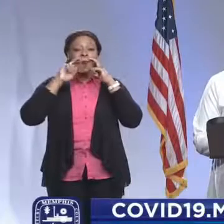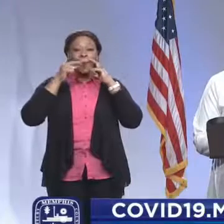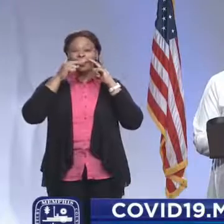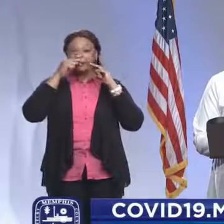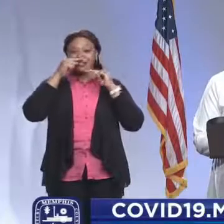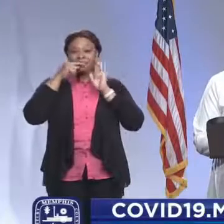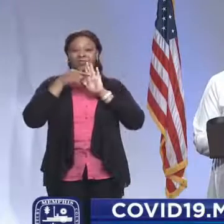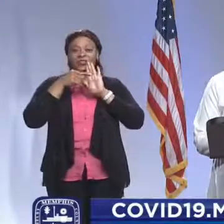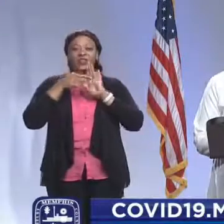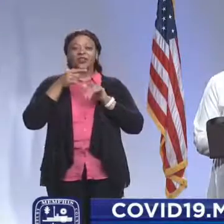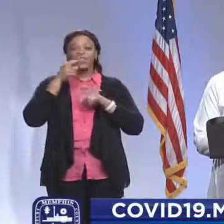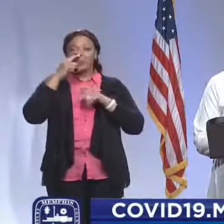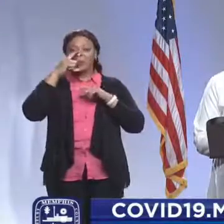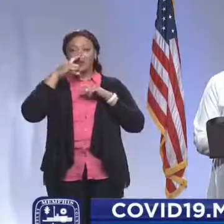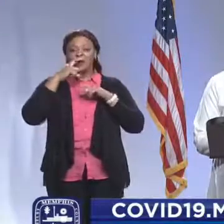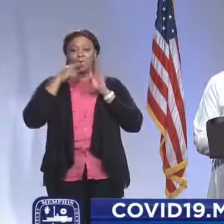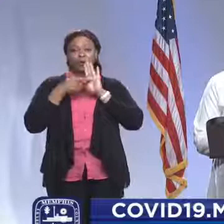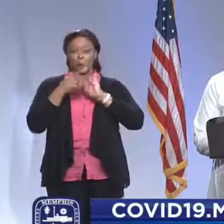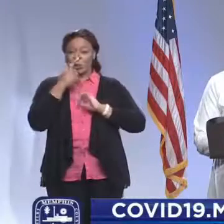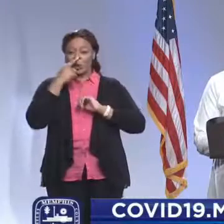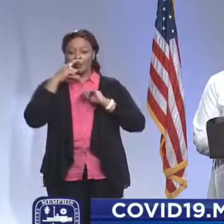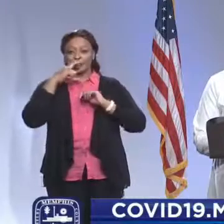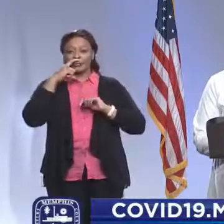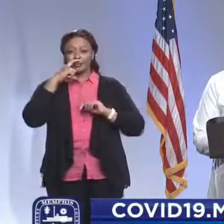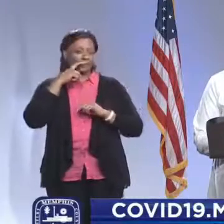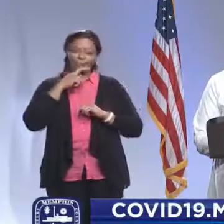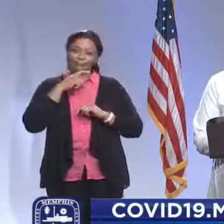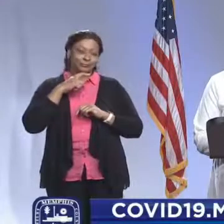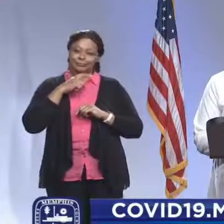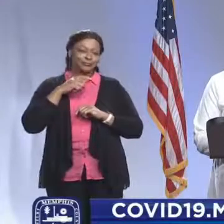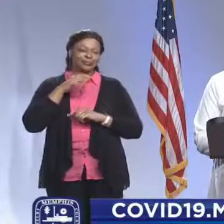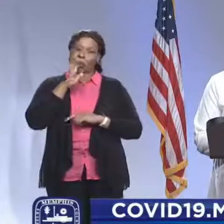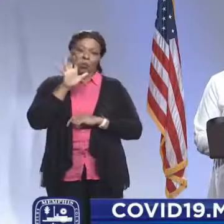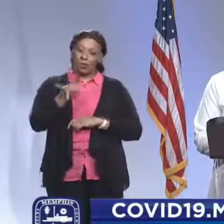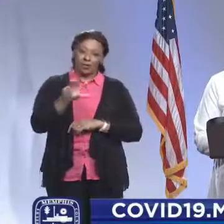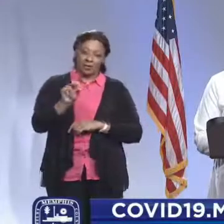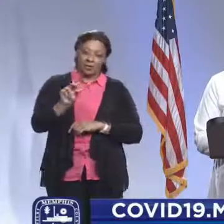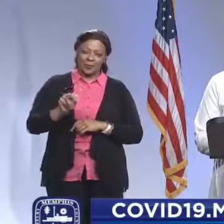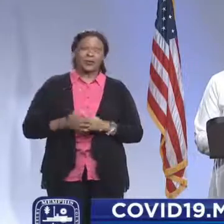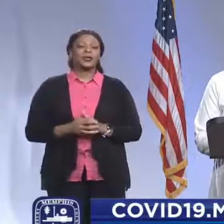nose or leave their nose exposed up under there. Do not do that.